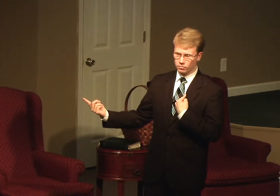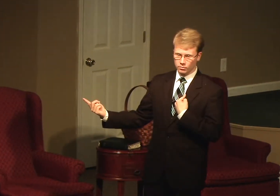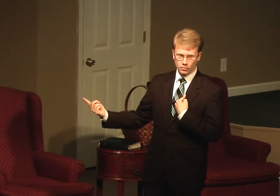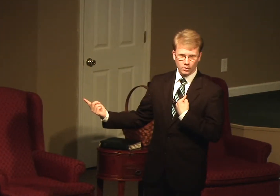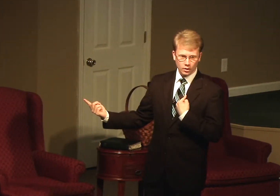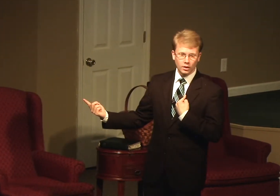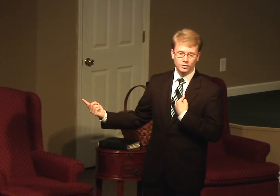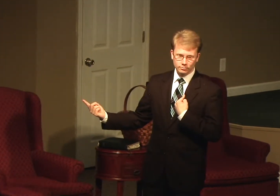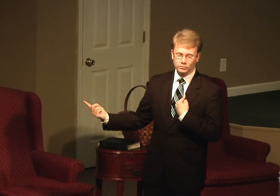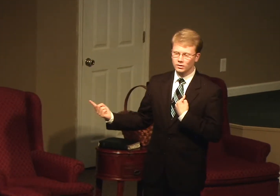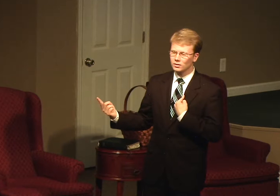Her and I.